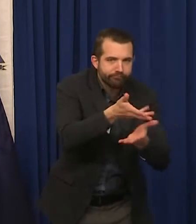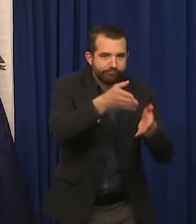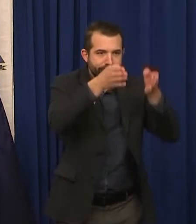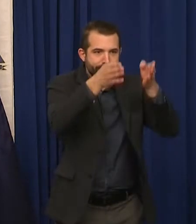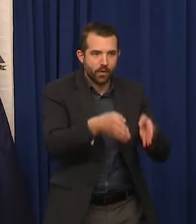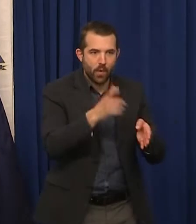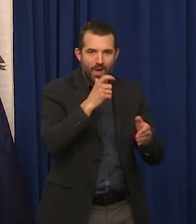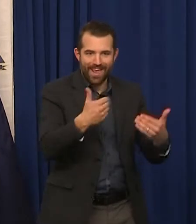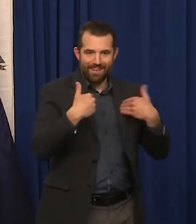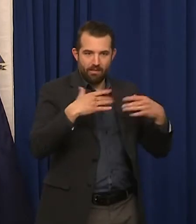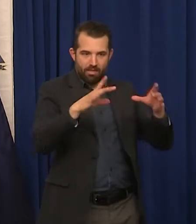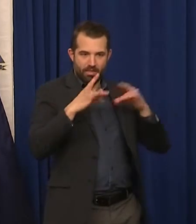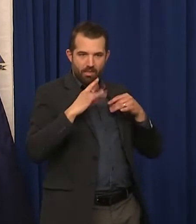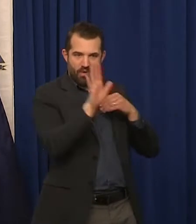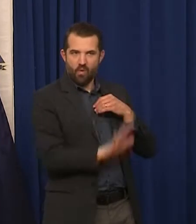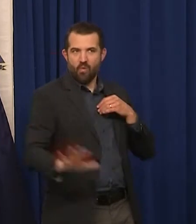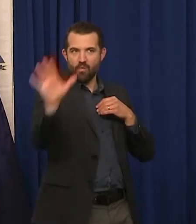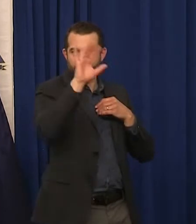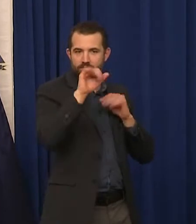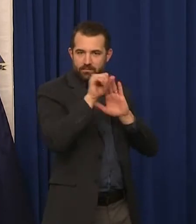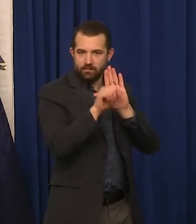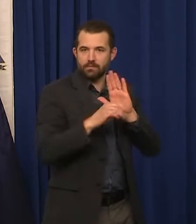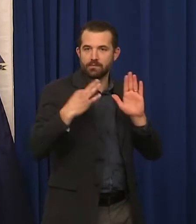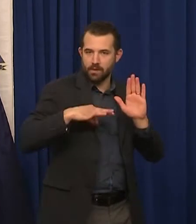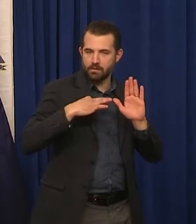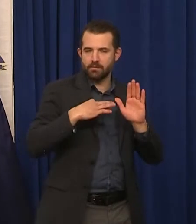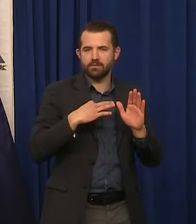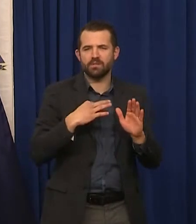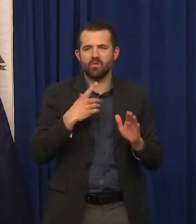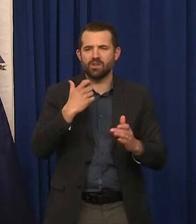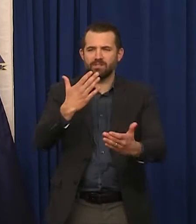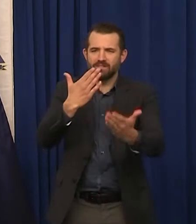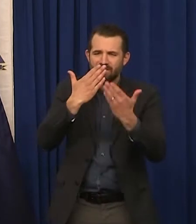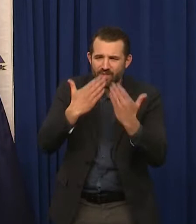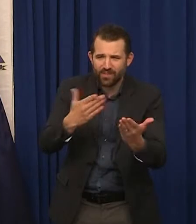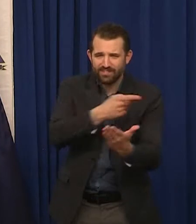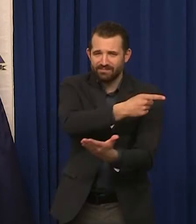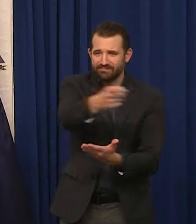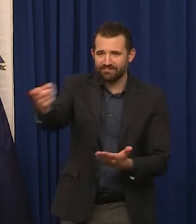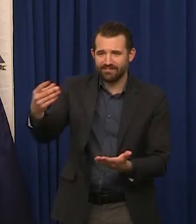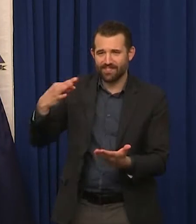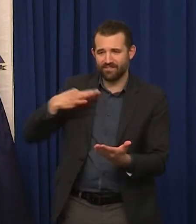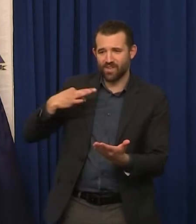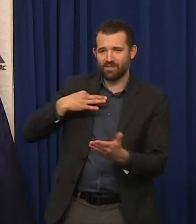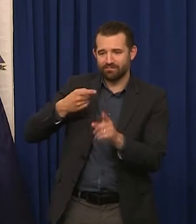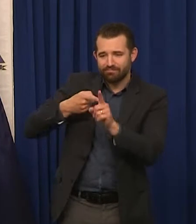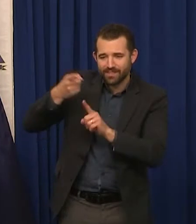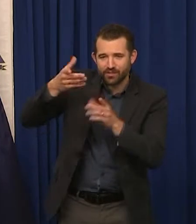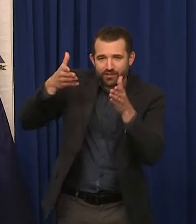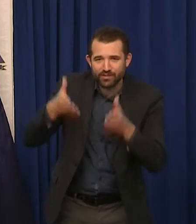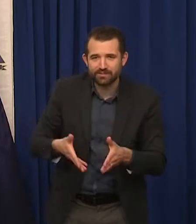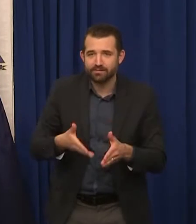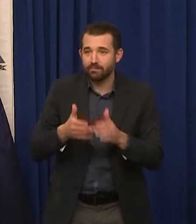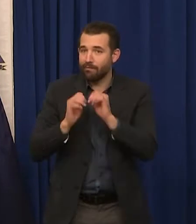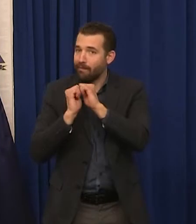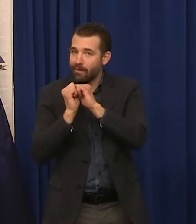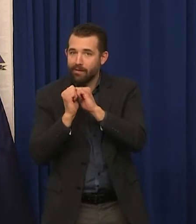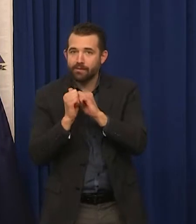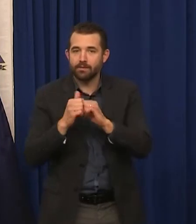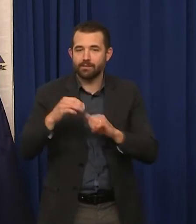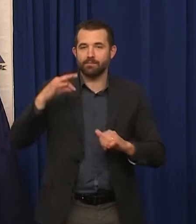The line is being graciously staffed by volunteer professionals who have been activated through the Maine Response